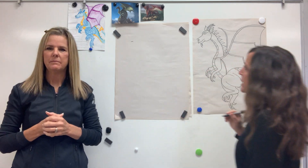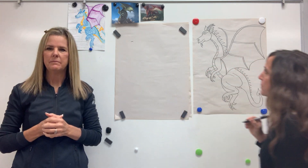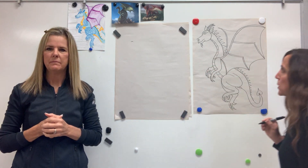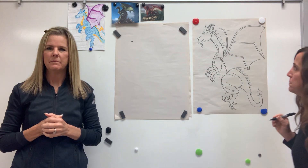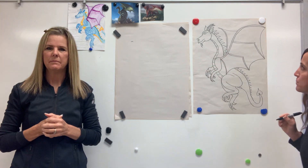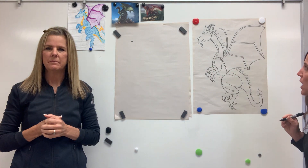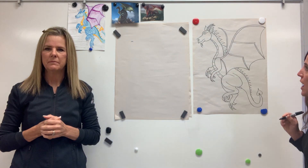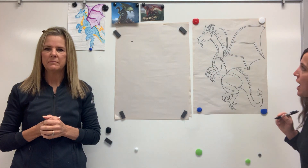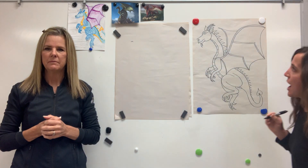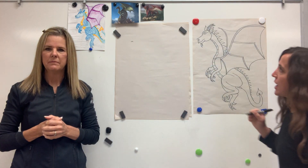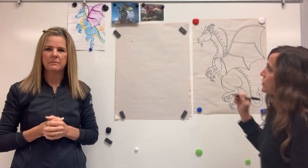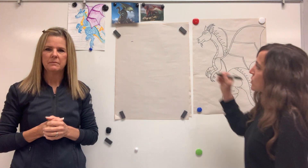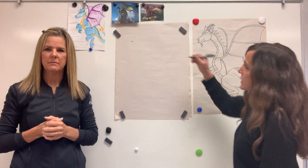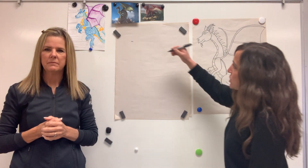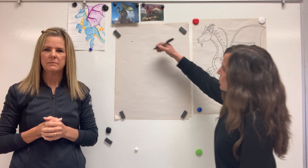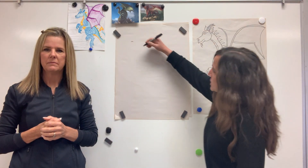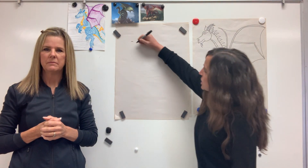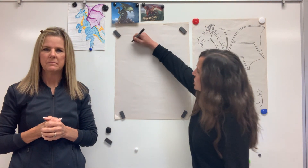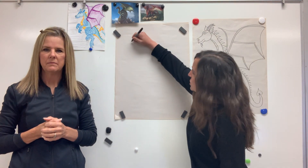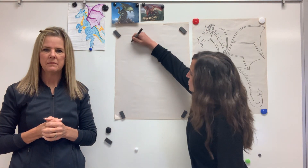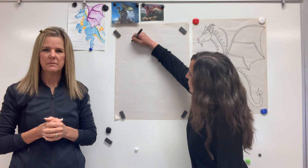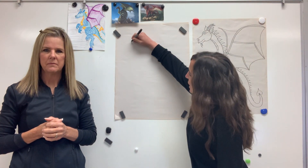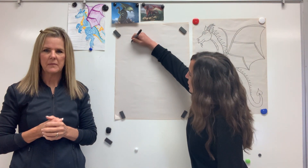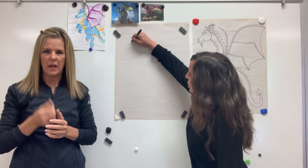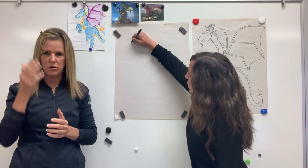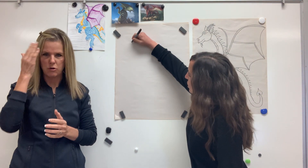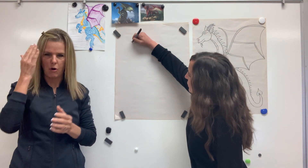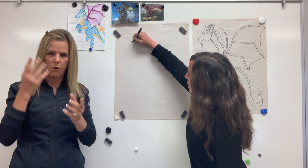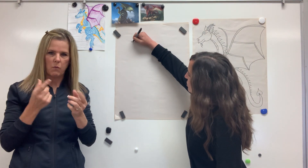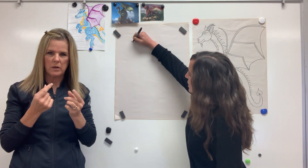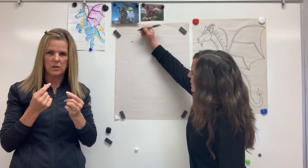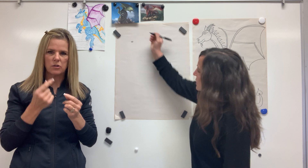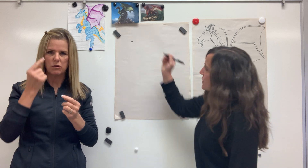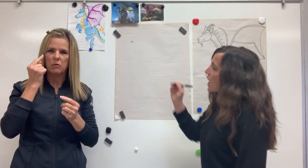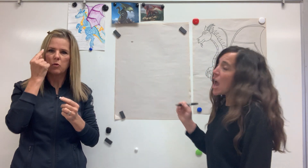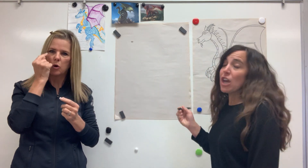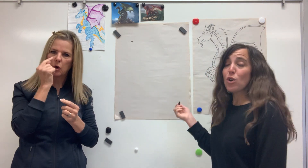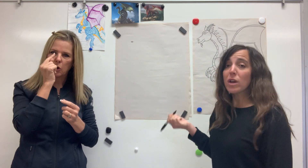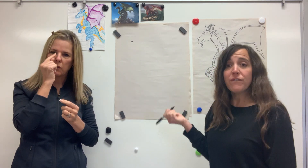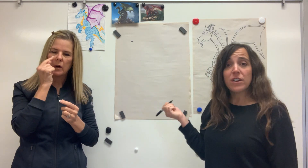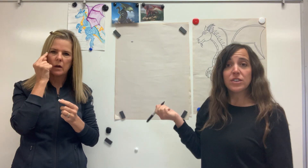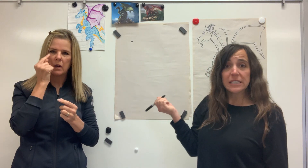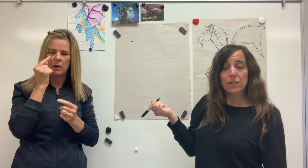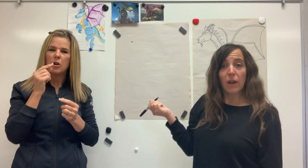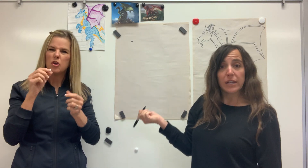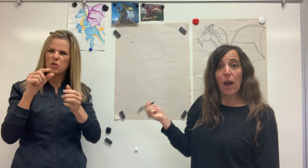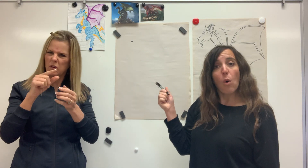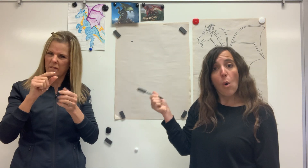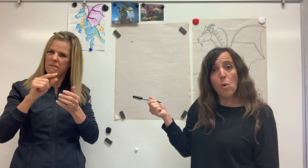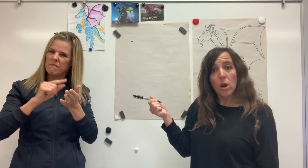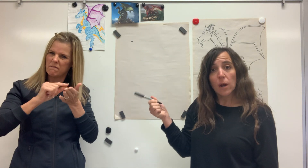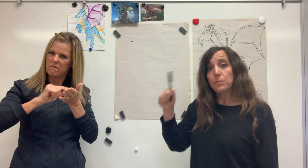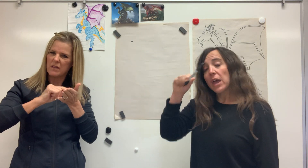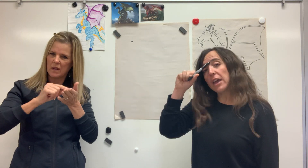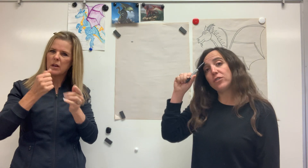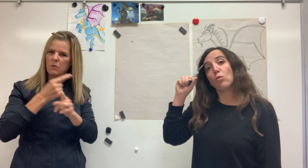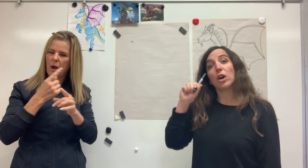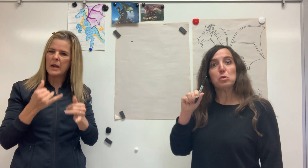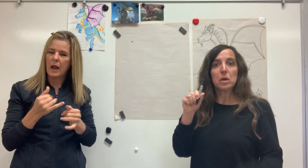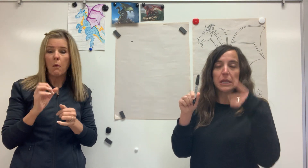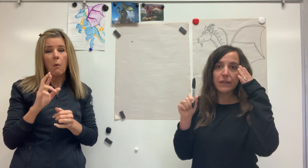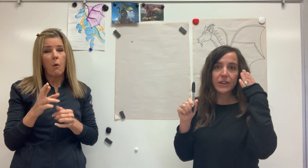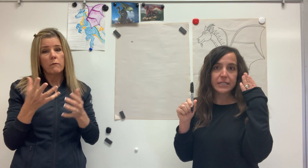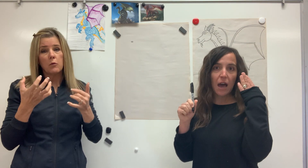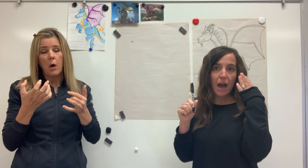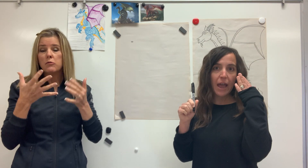corner of the paper. And you guys know what to do. Go ahead and curve it underneath. You can fill this in right now, or if you